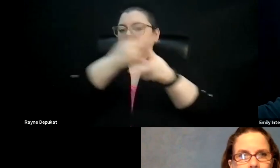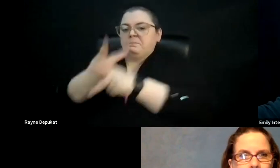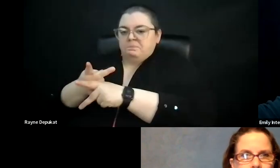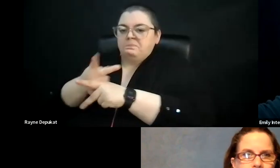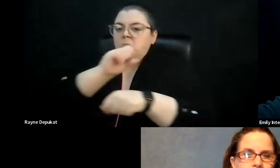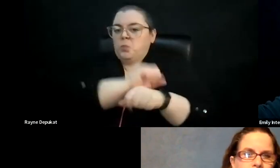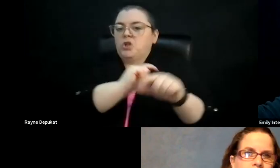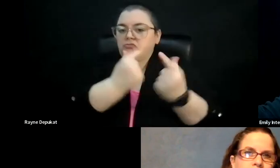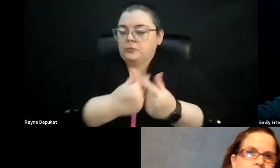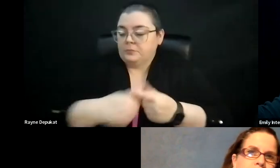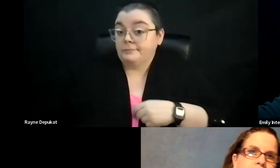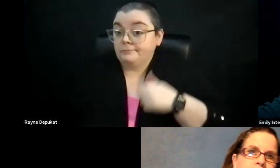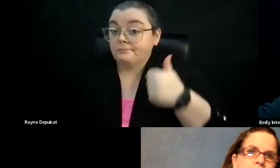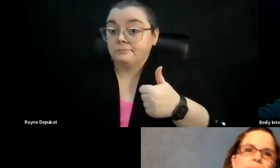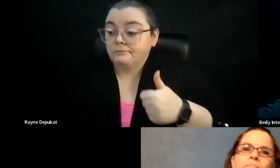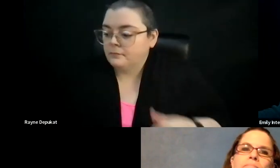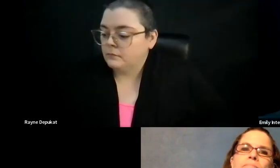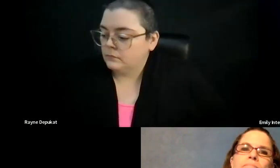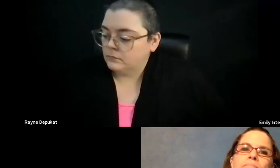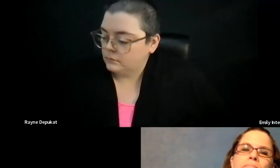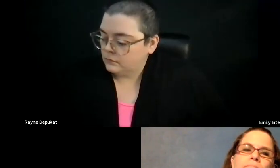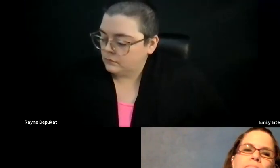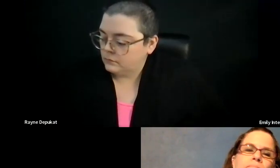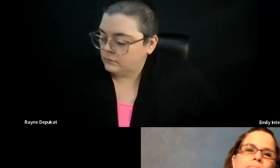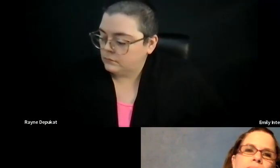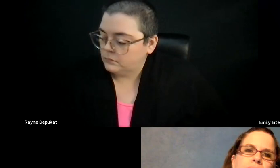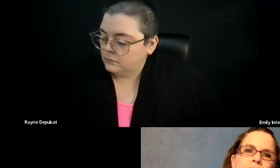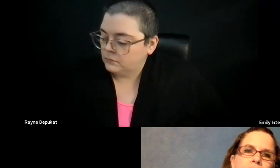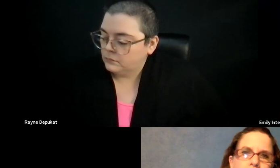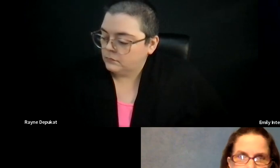So we'll decide to keep them as they are, keep the work groups, okay?